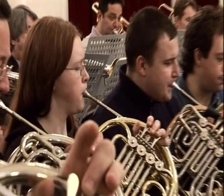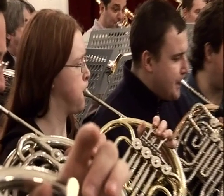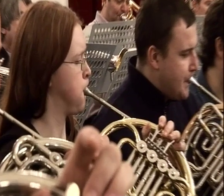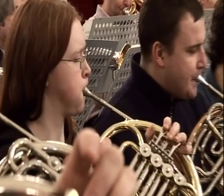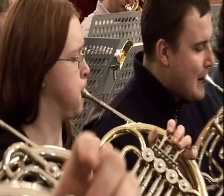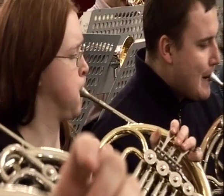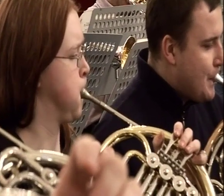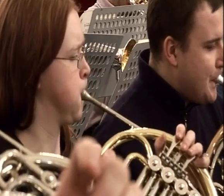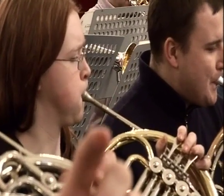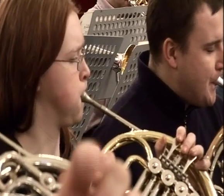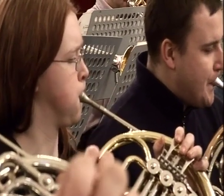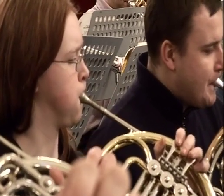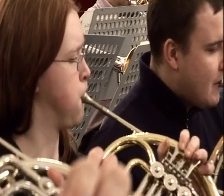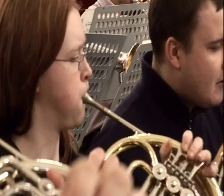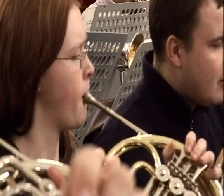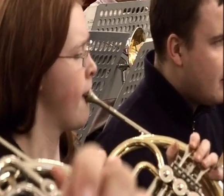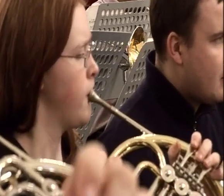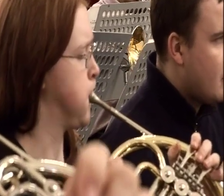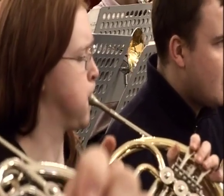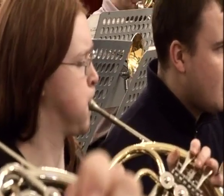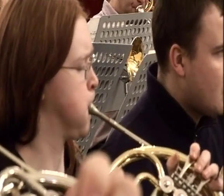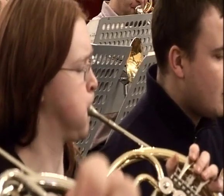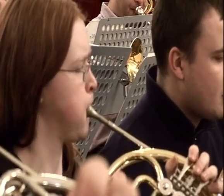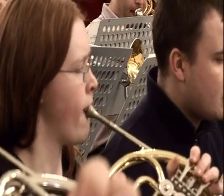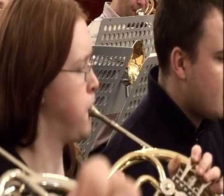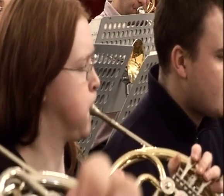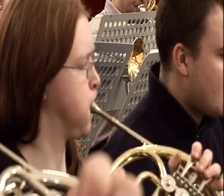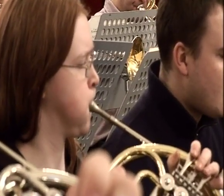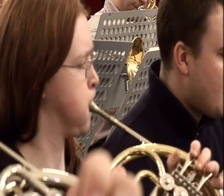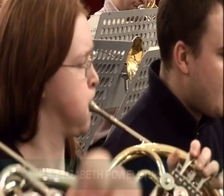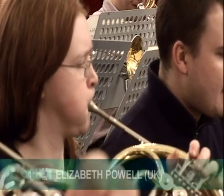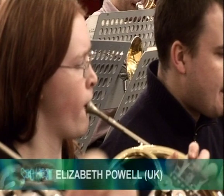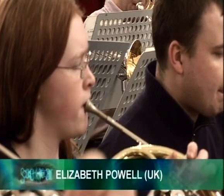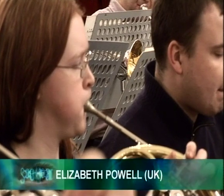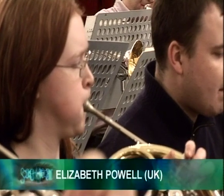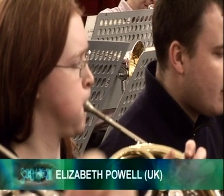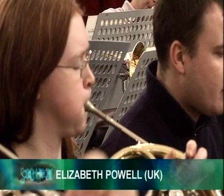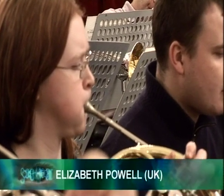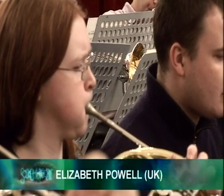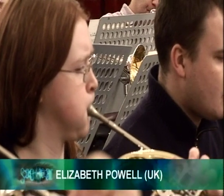Thank you.